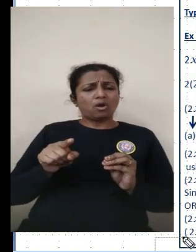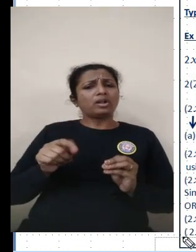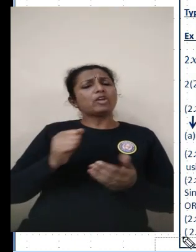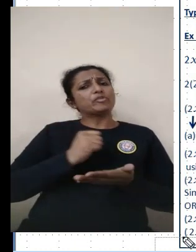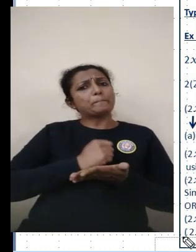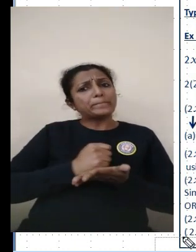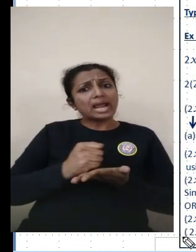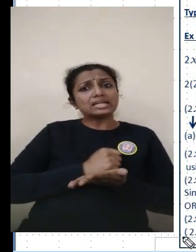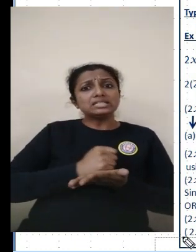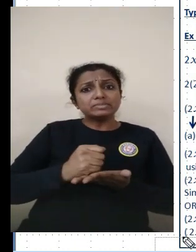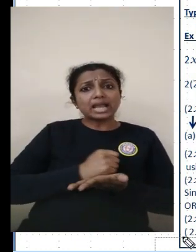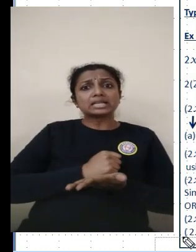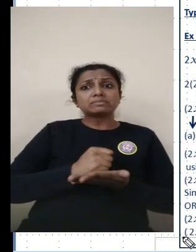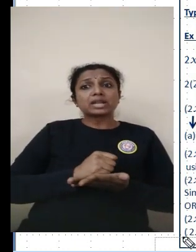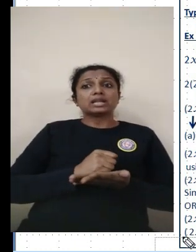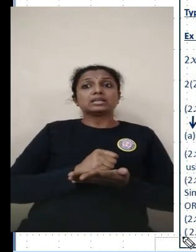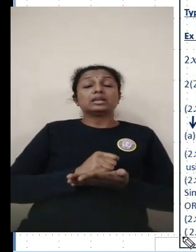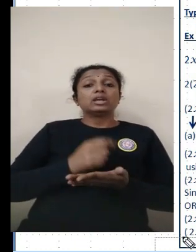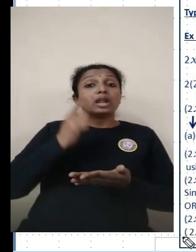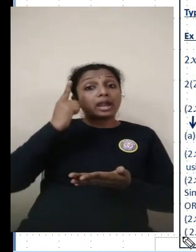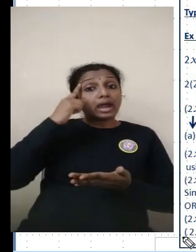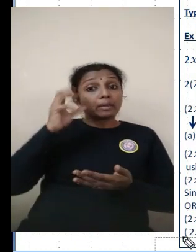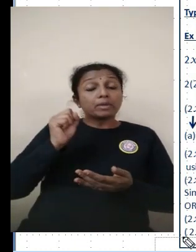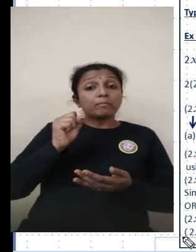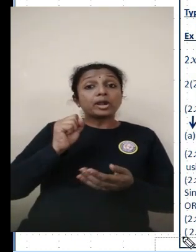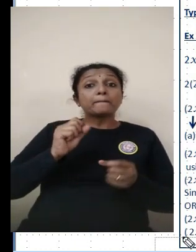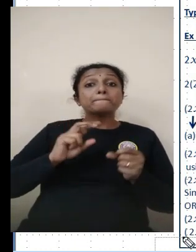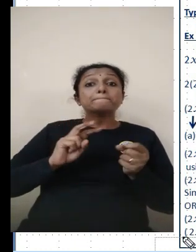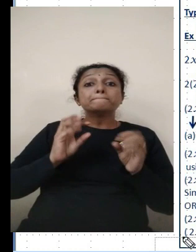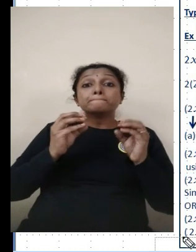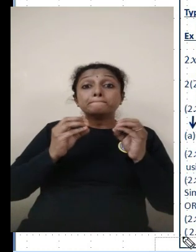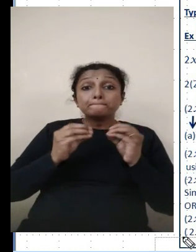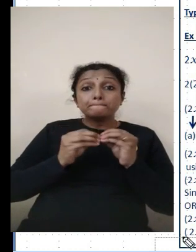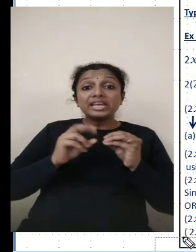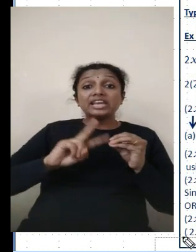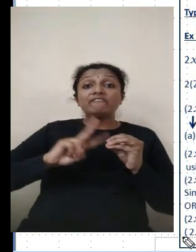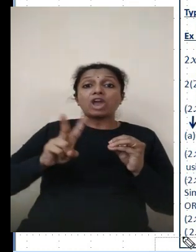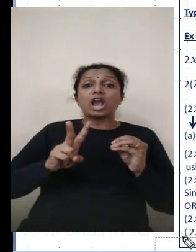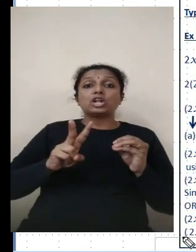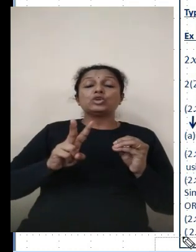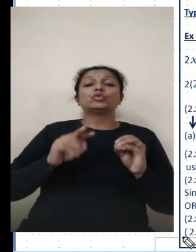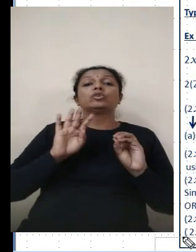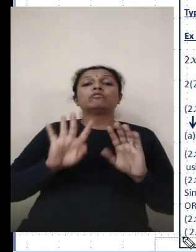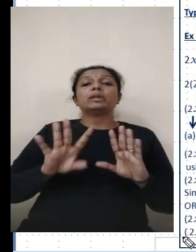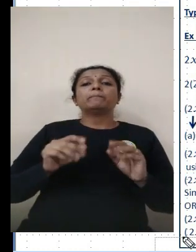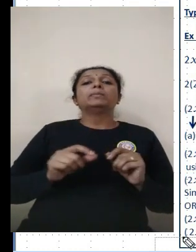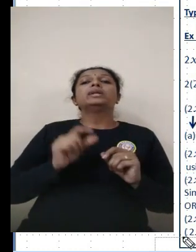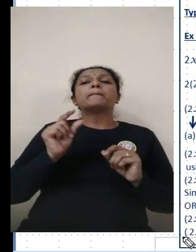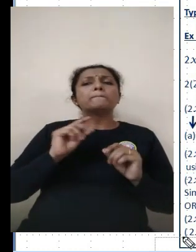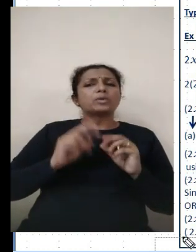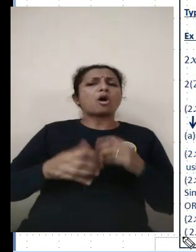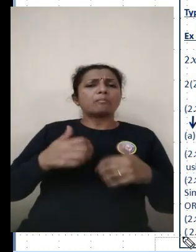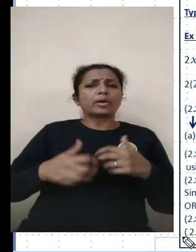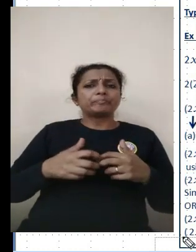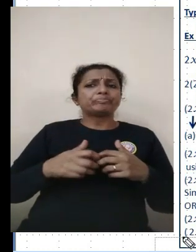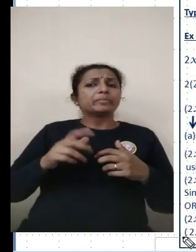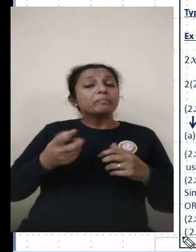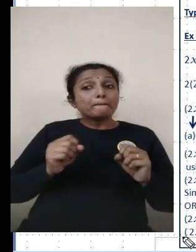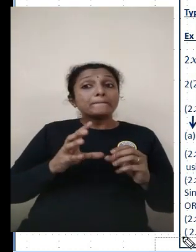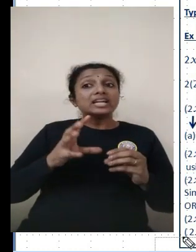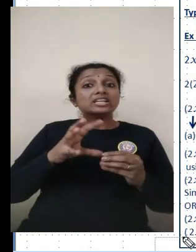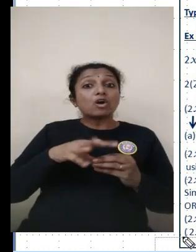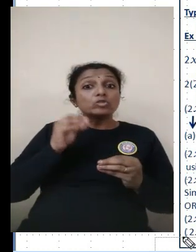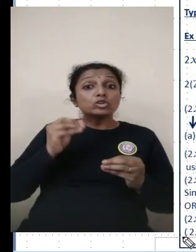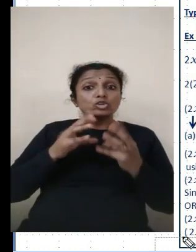do. You can get about 3 marks in this. Only problem will be finding out the value of